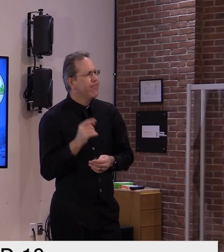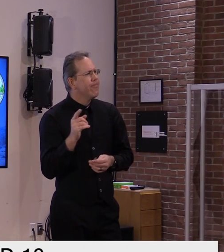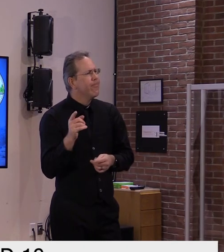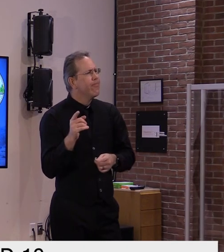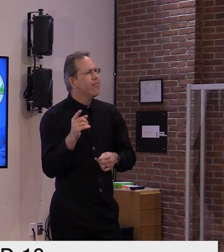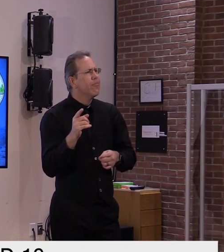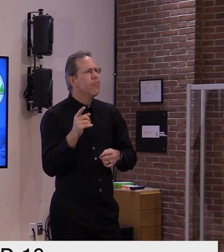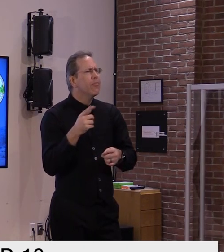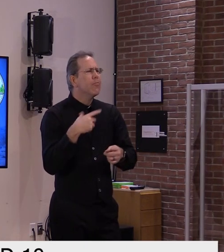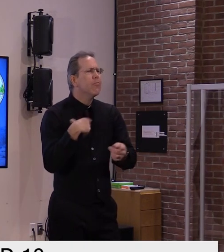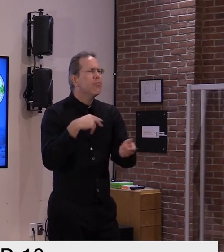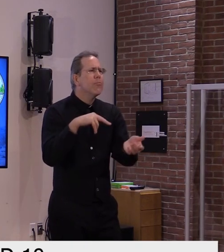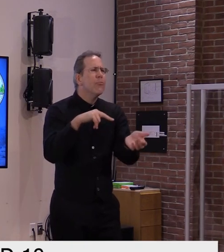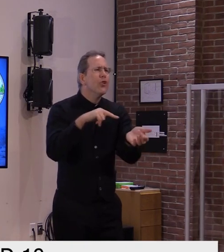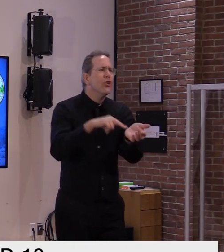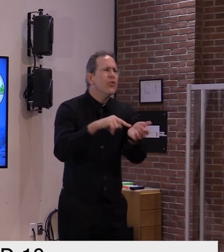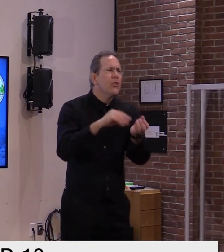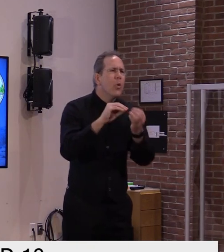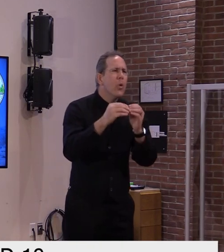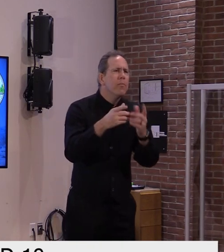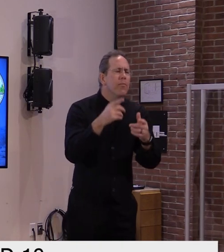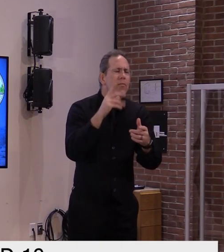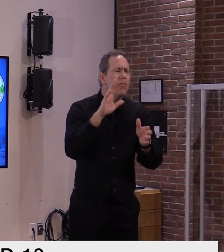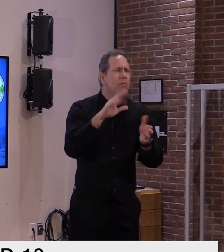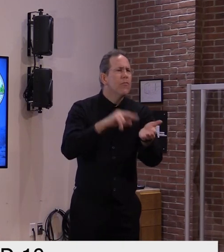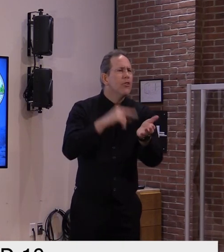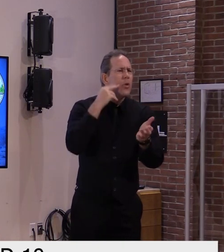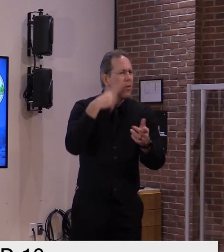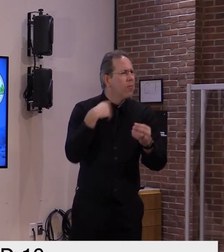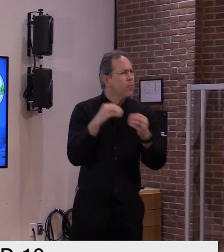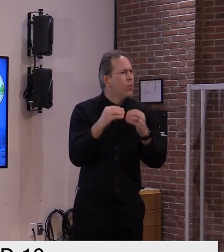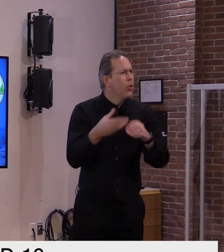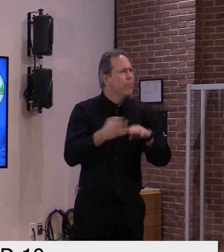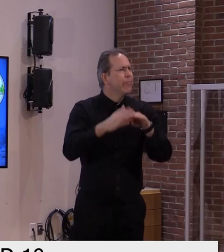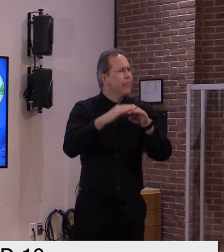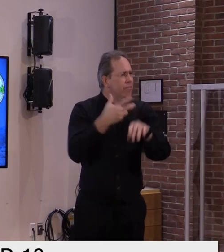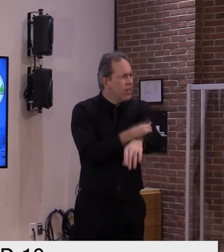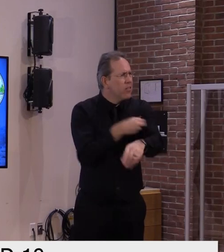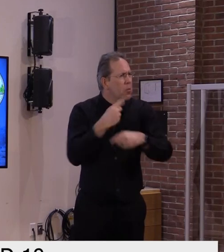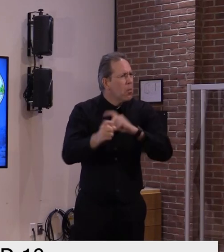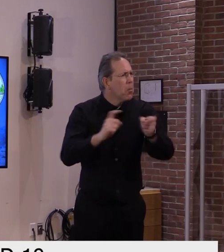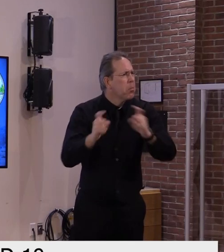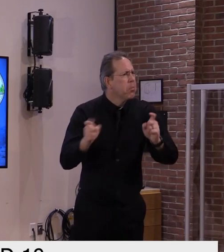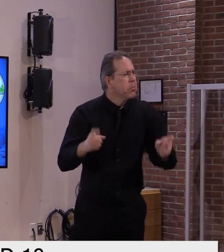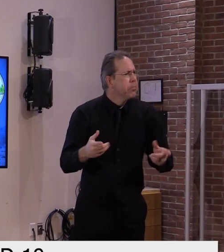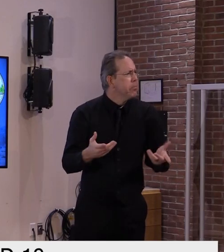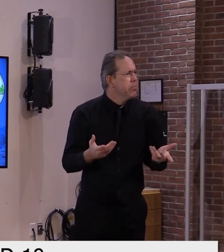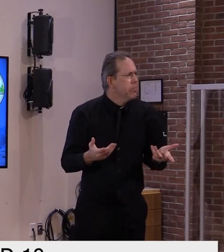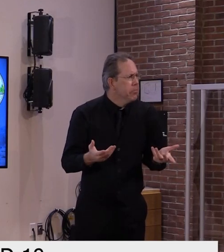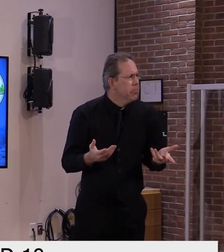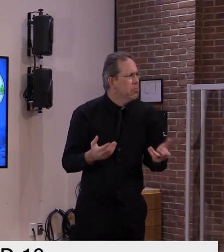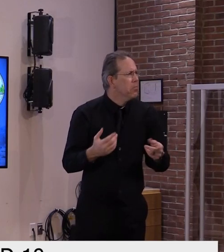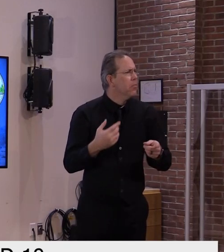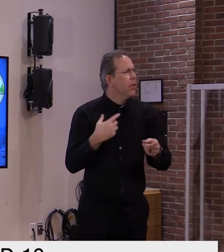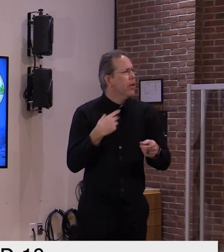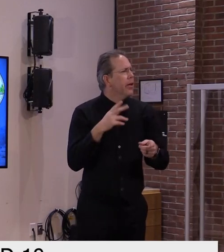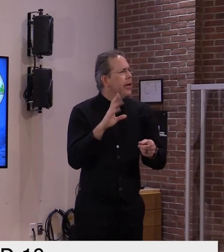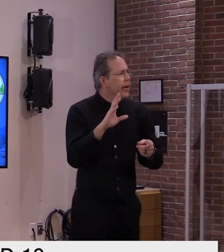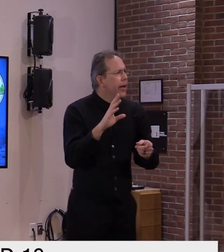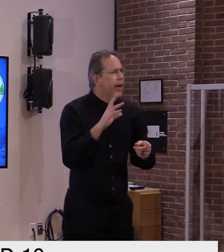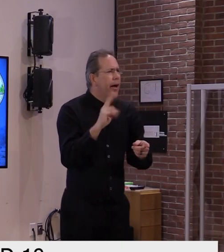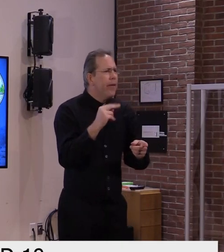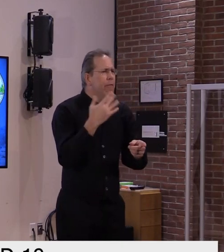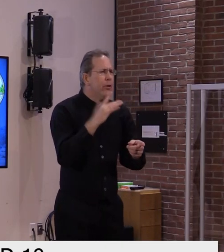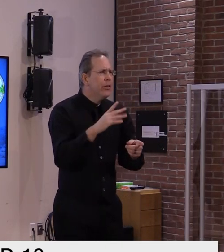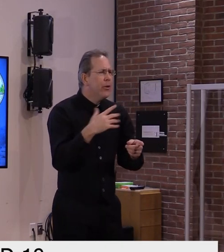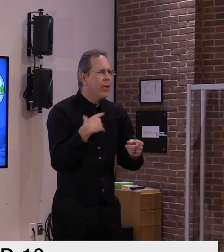the rate with which they're getting vaccines into arms. Unfortunately, we can't always accelerate their rate of reporting, and